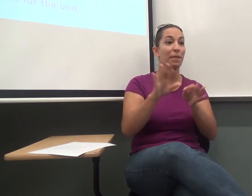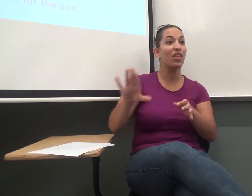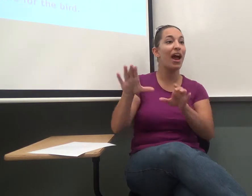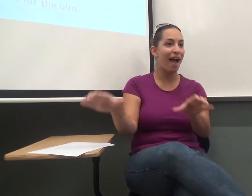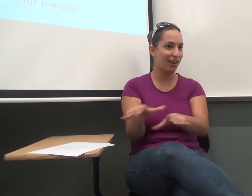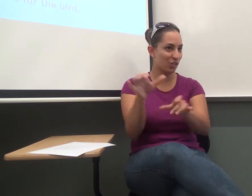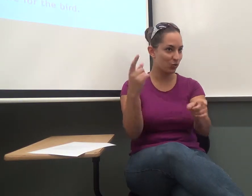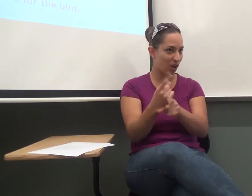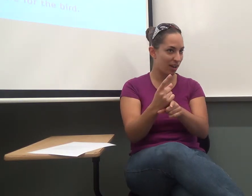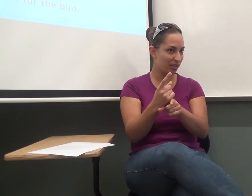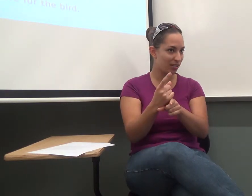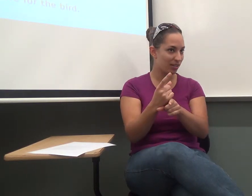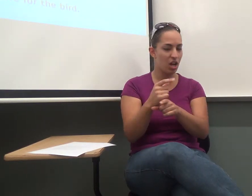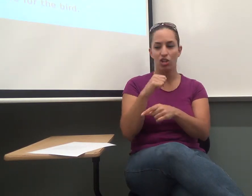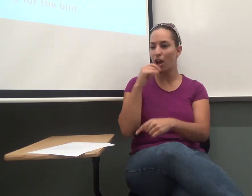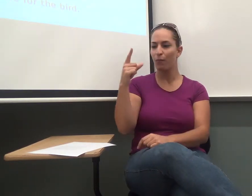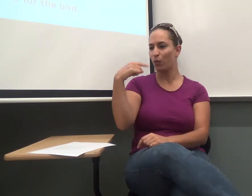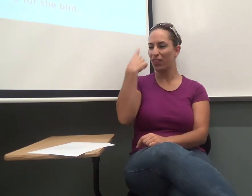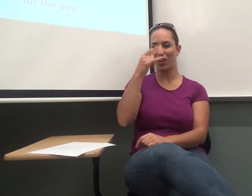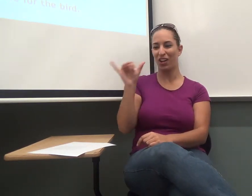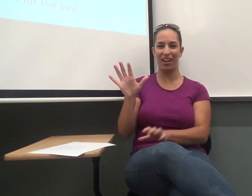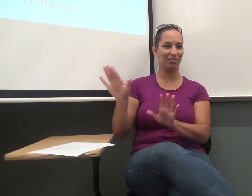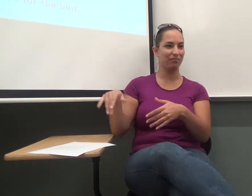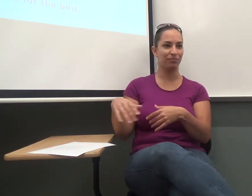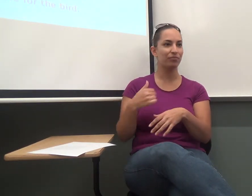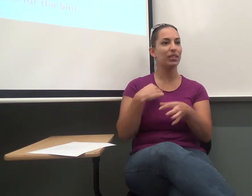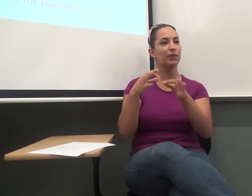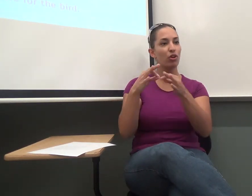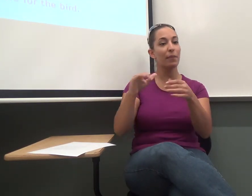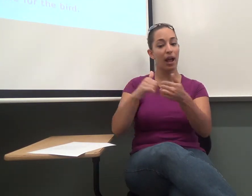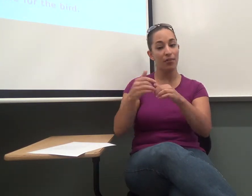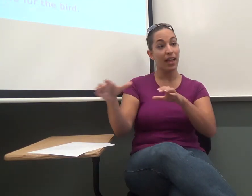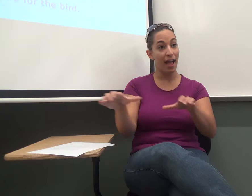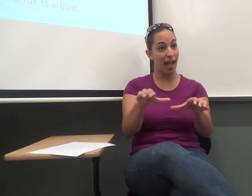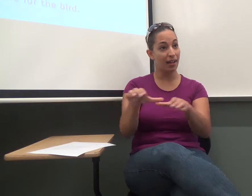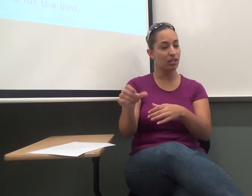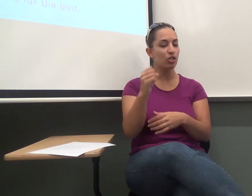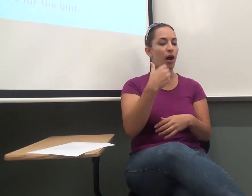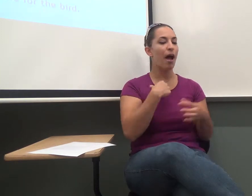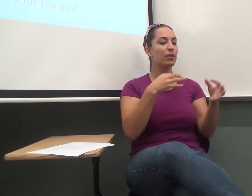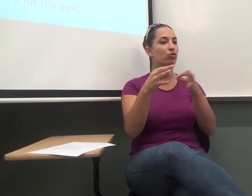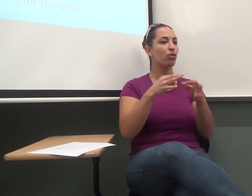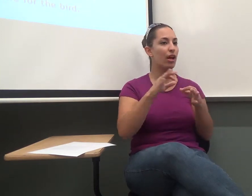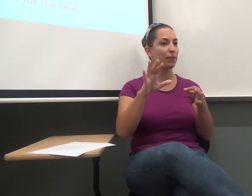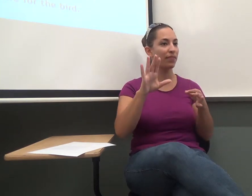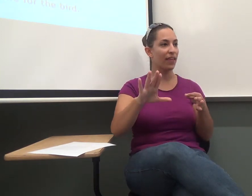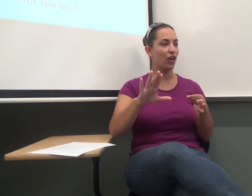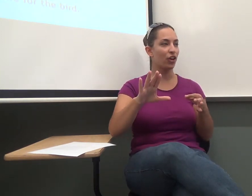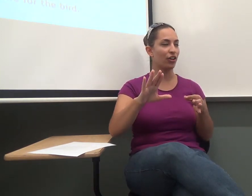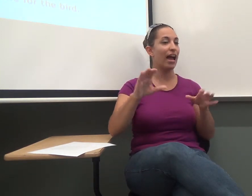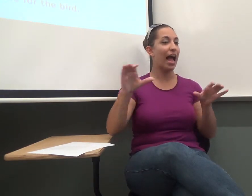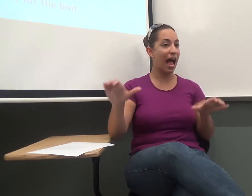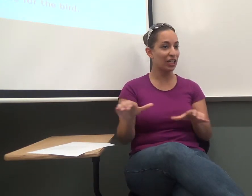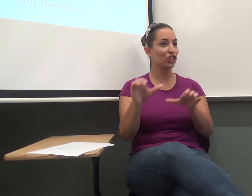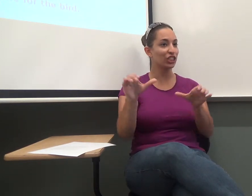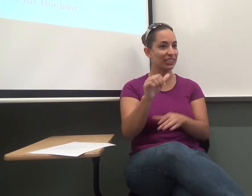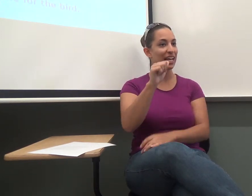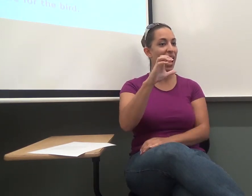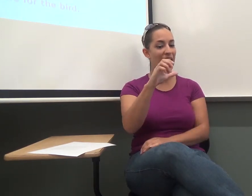the birds act, I'm describing their what? Their actions, aren't I? I'm not